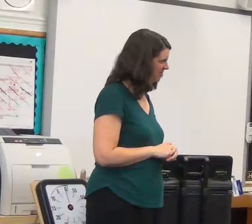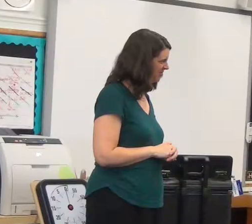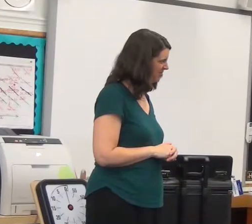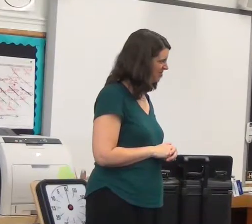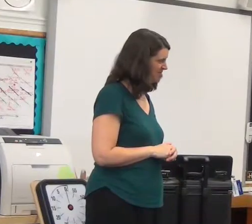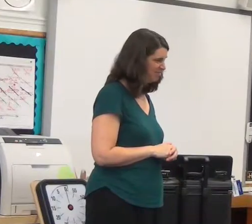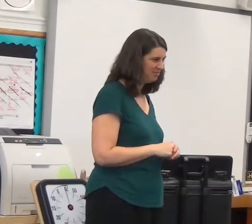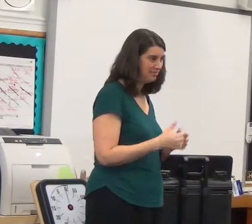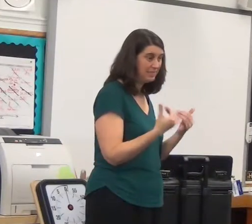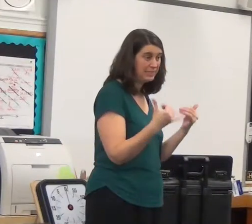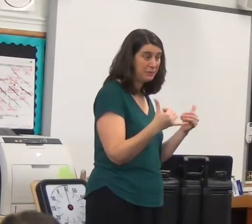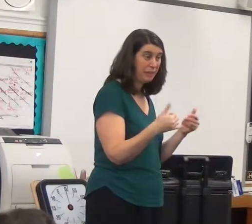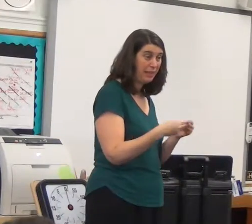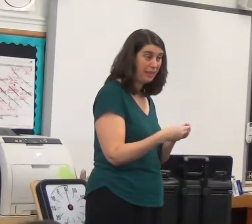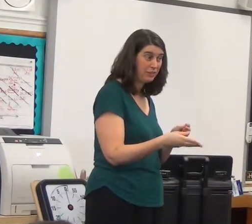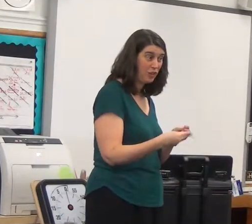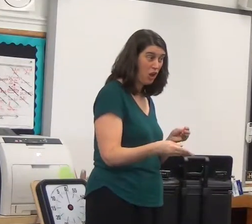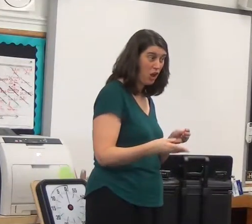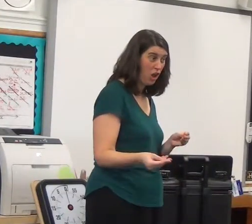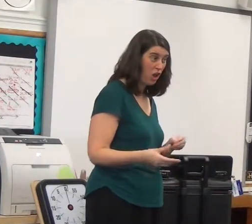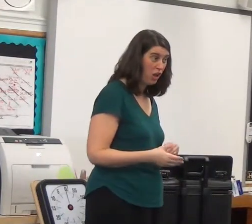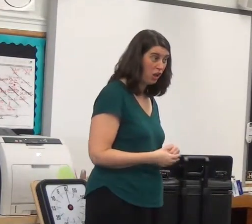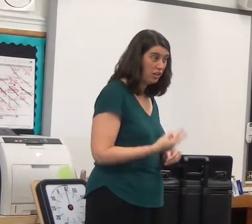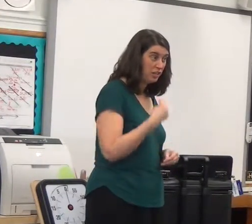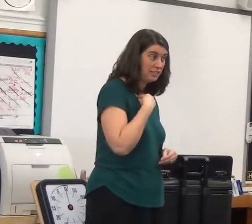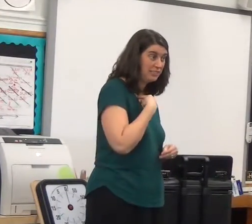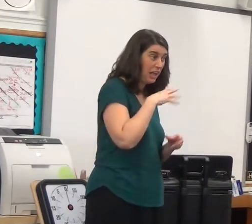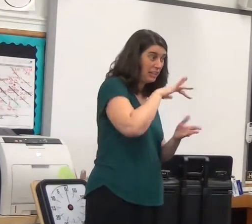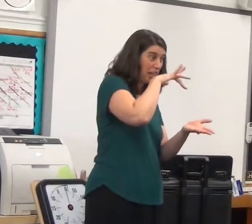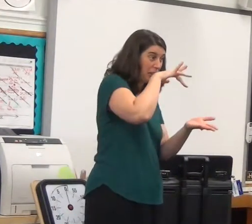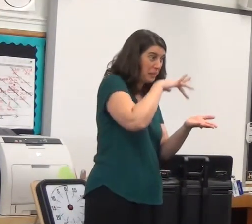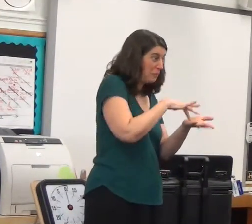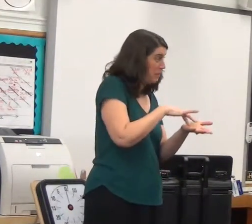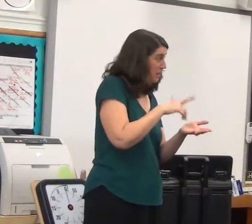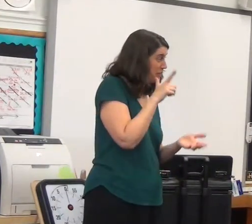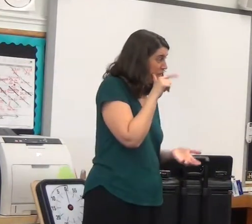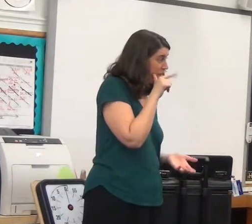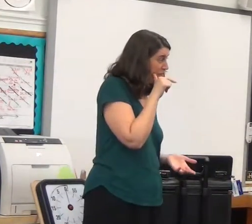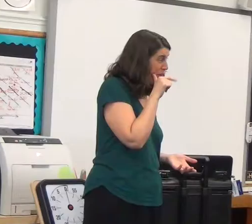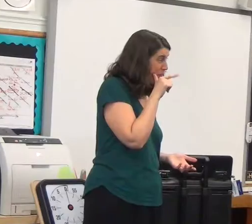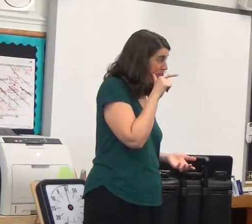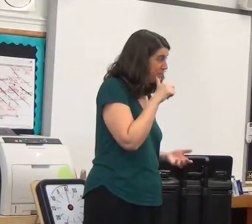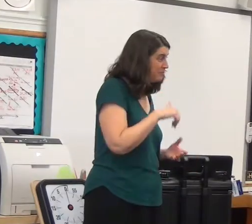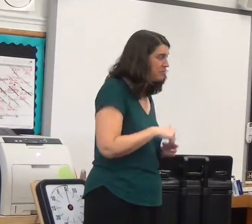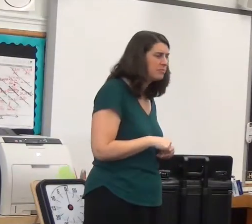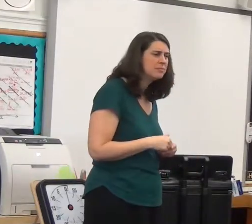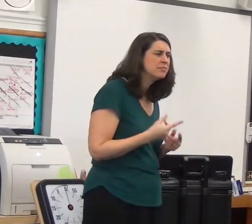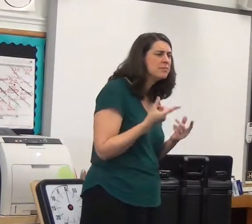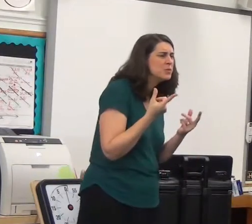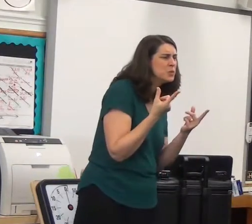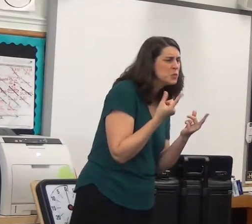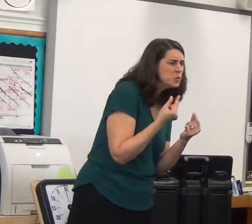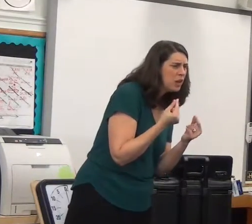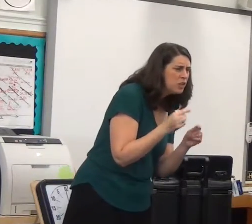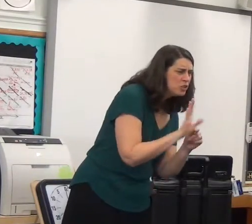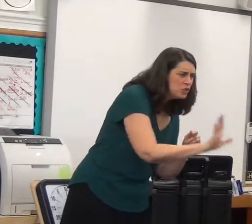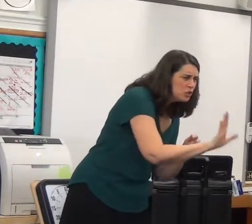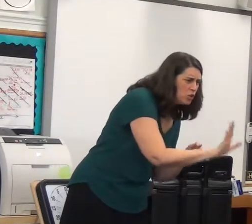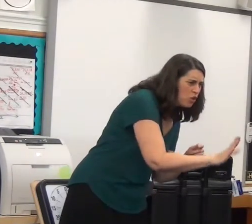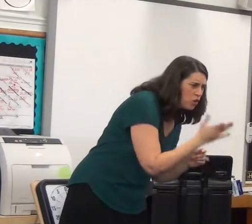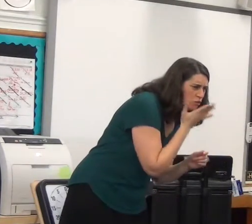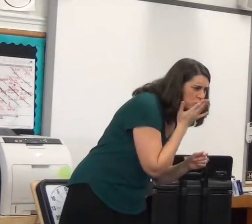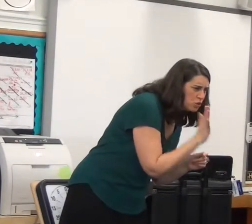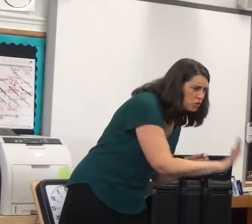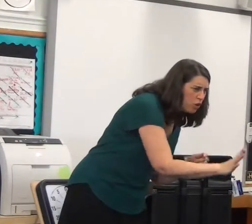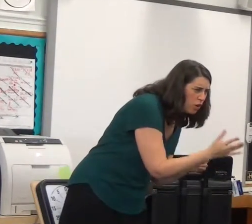A playing card. Stuck in the folds of the lemon, what card did you choose a